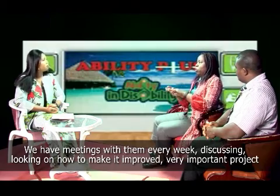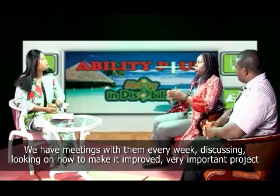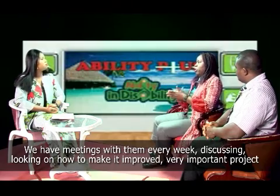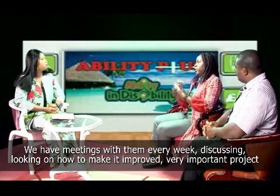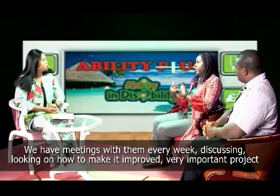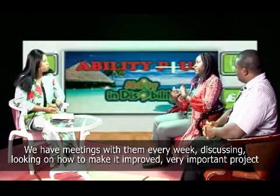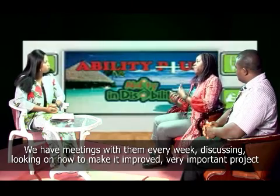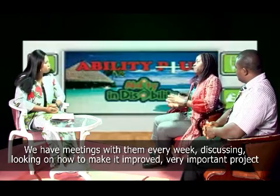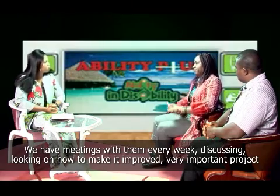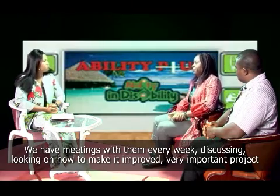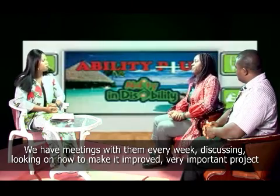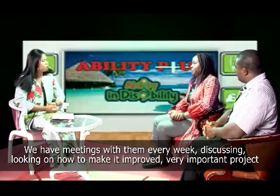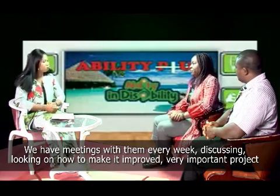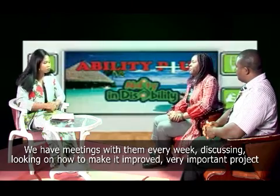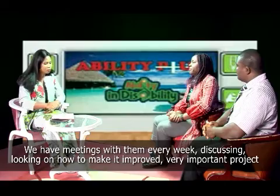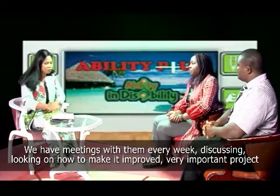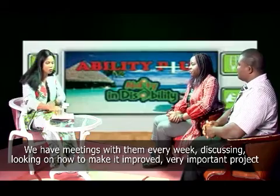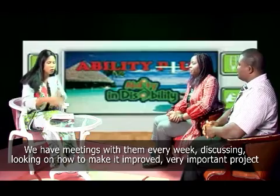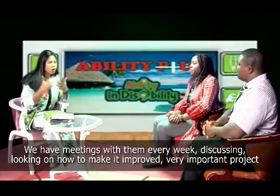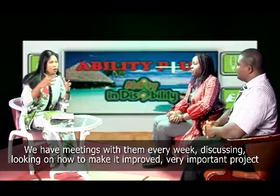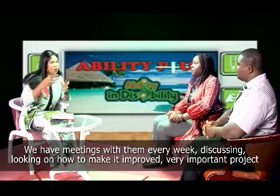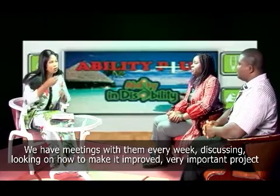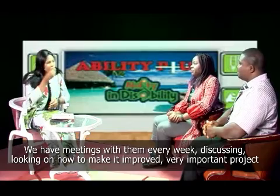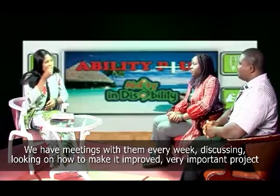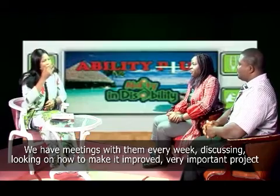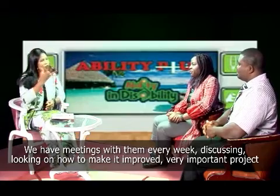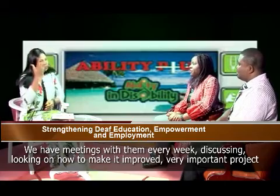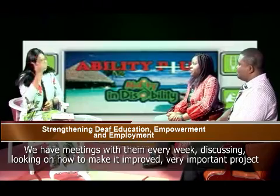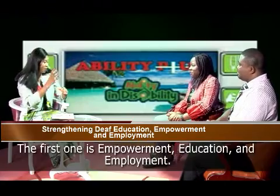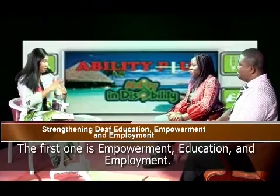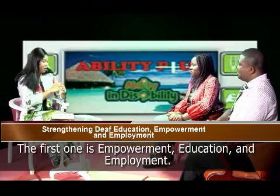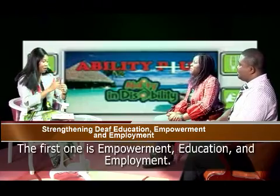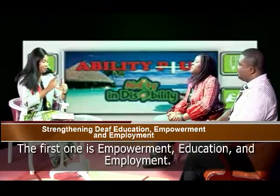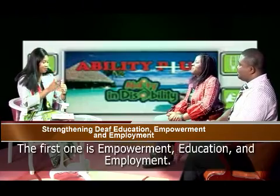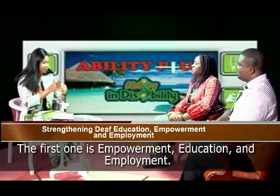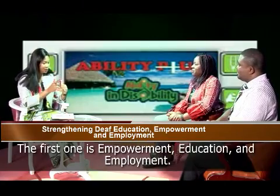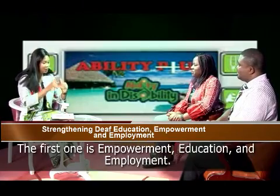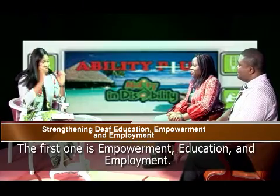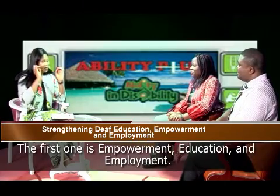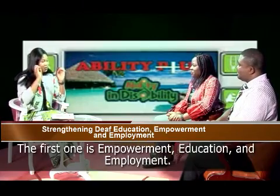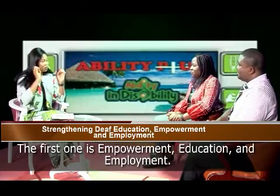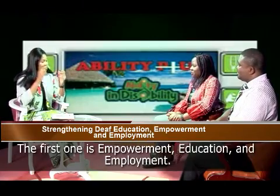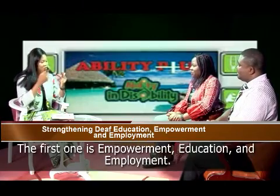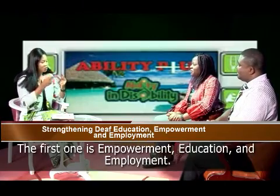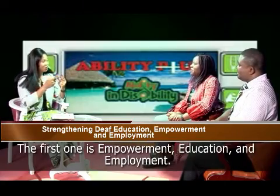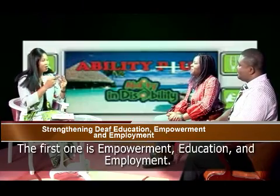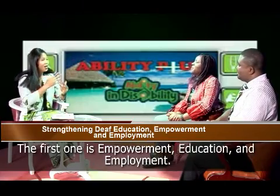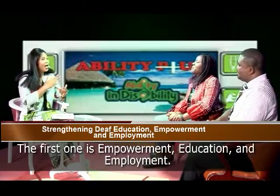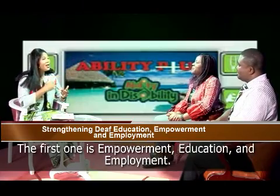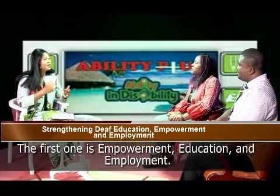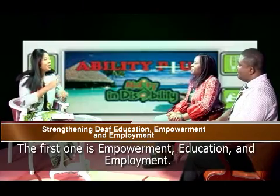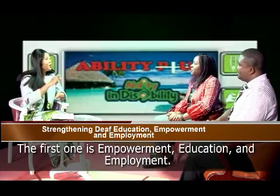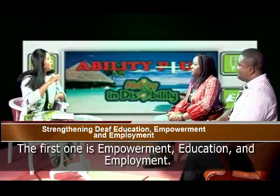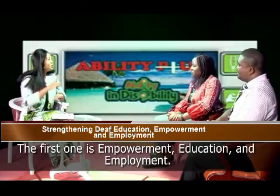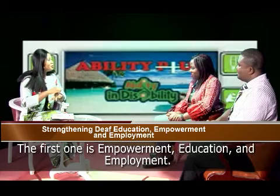it improve. It's a very important project. So the first one is empowerment, education,